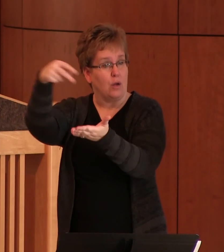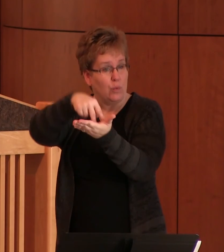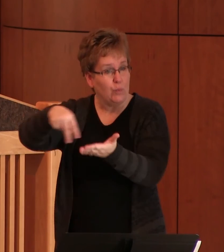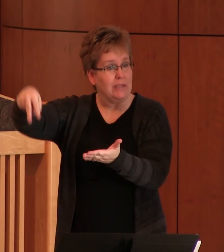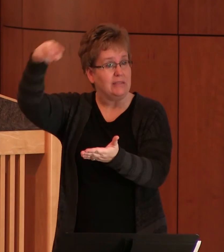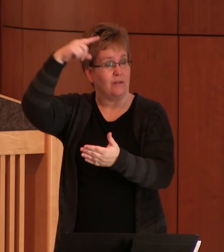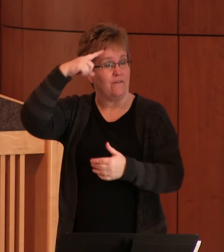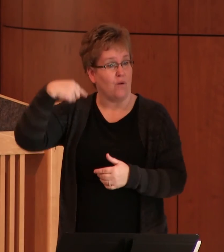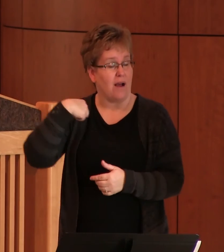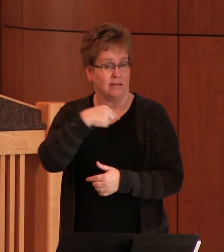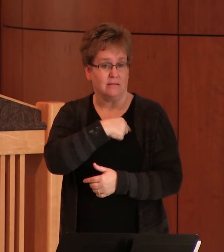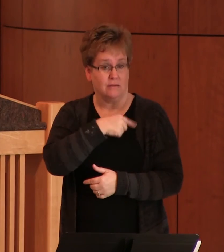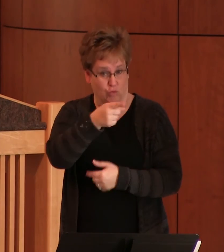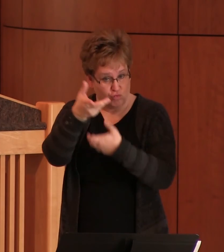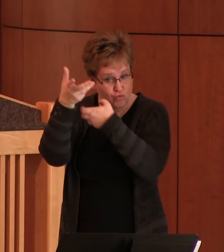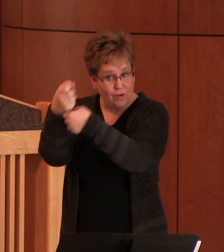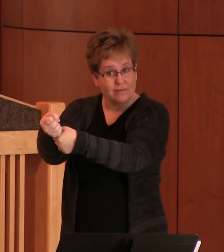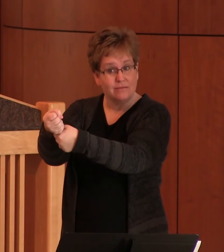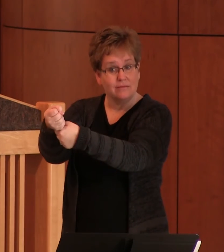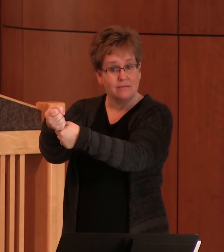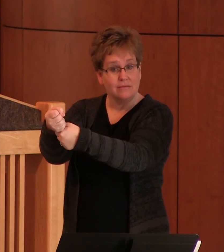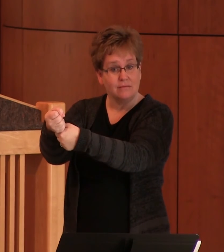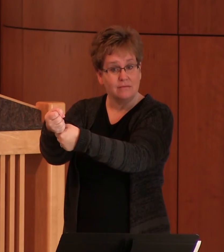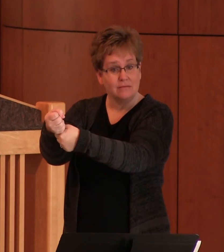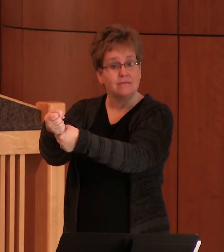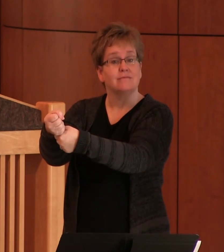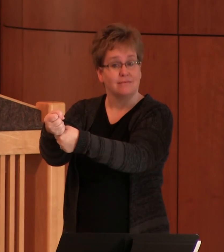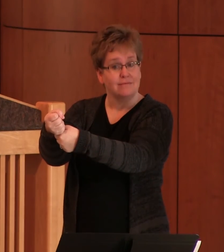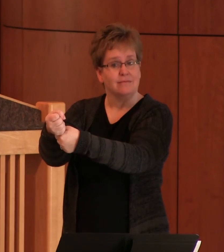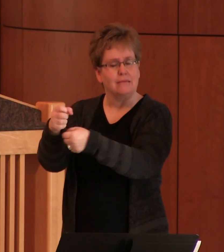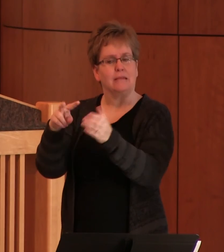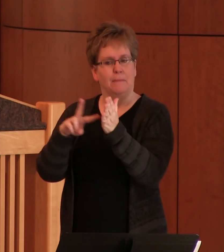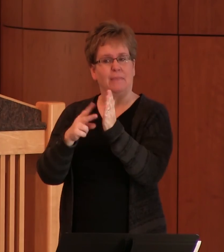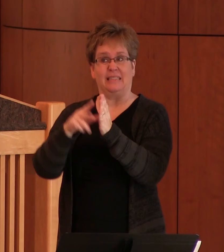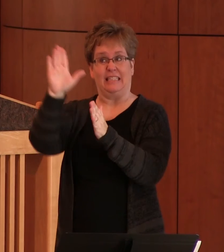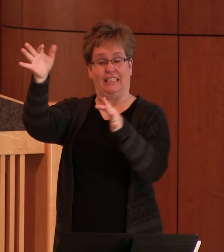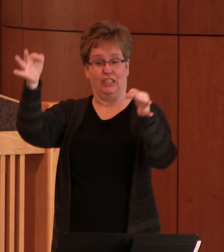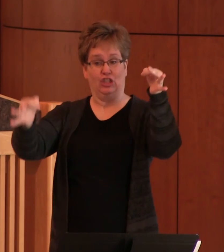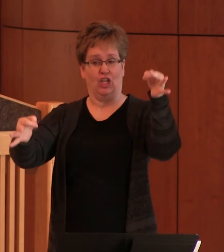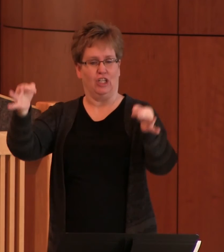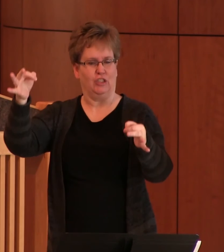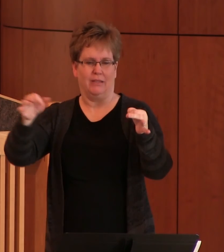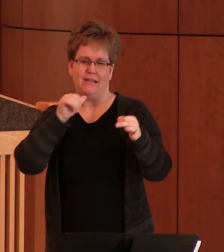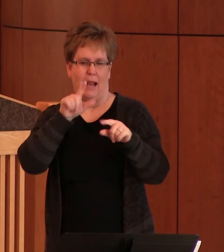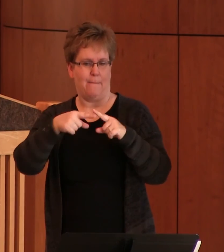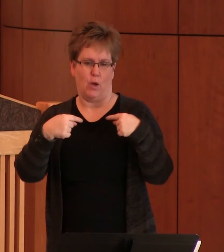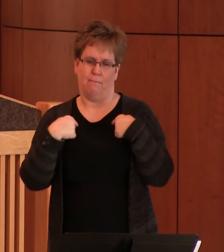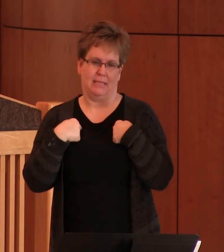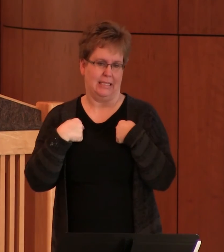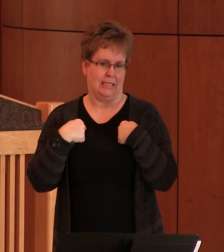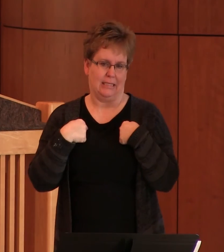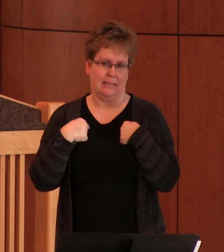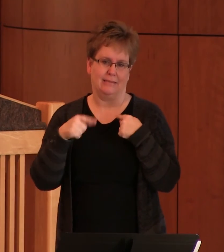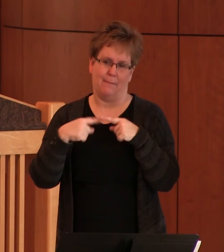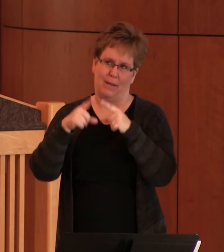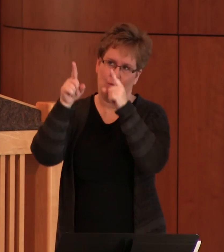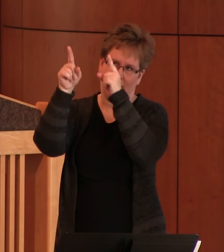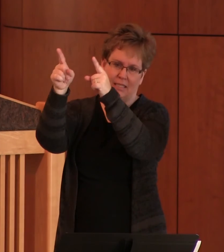risen again, that means this judgment ultimately isn't about us, but is about the